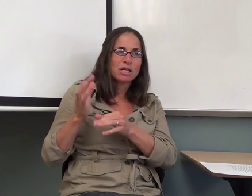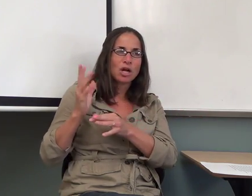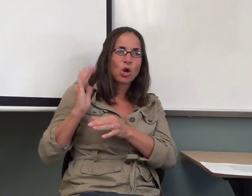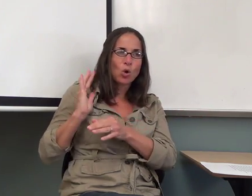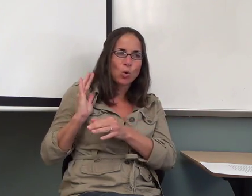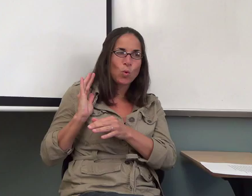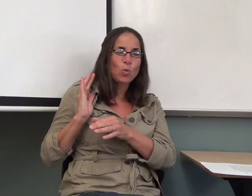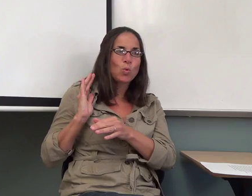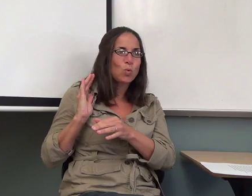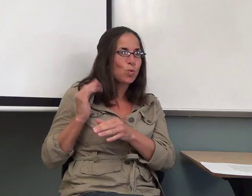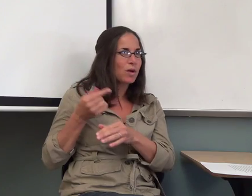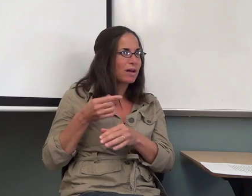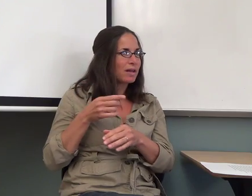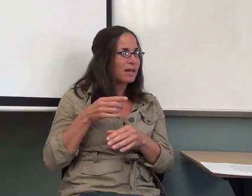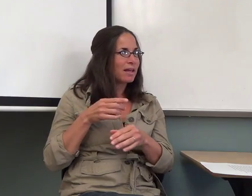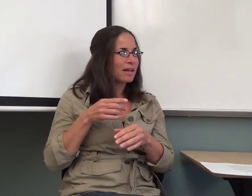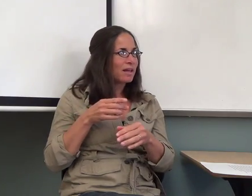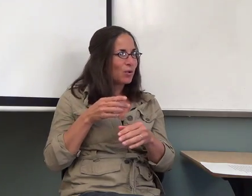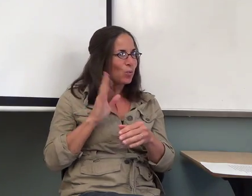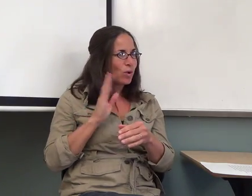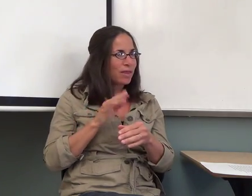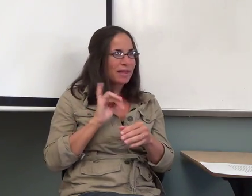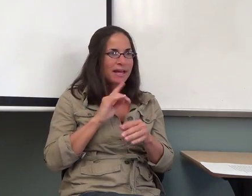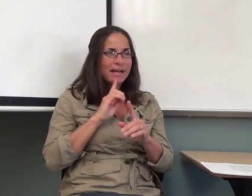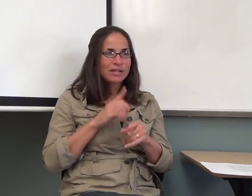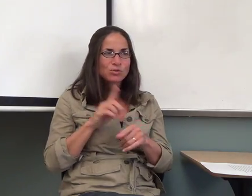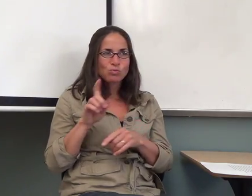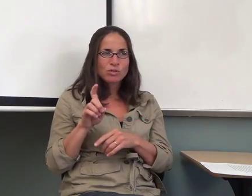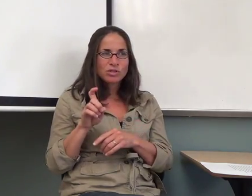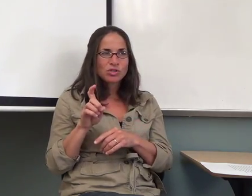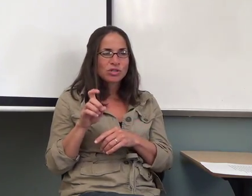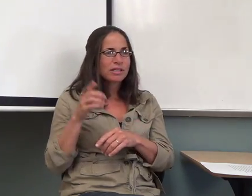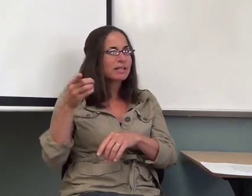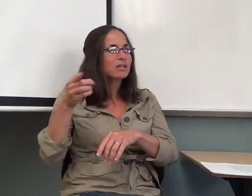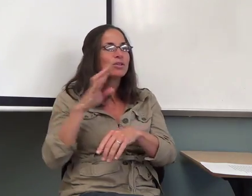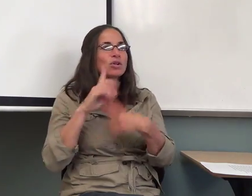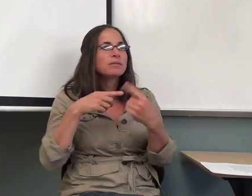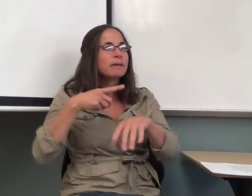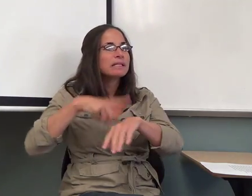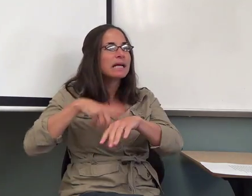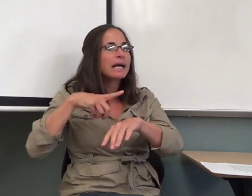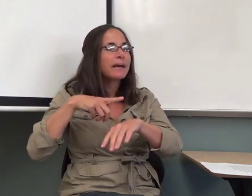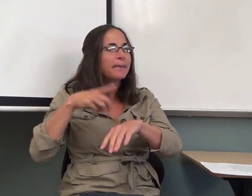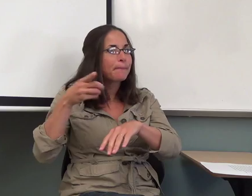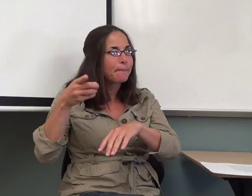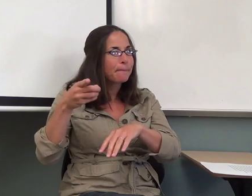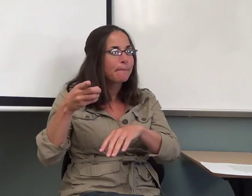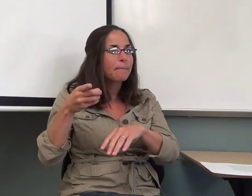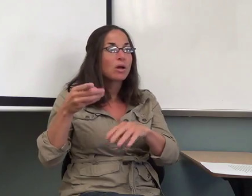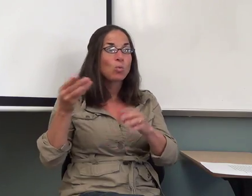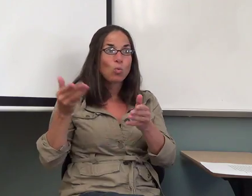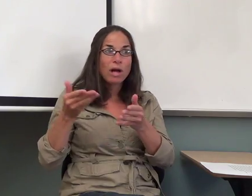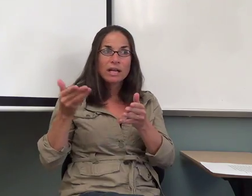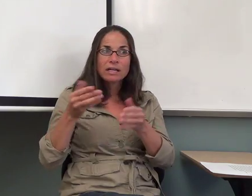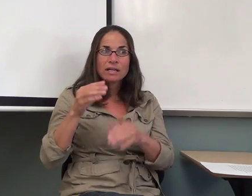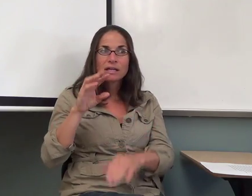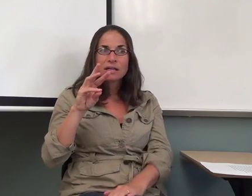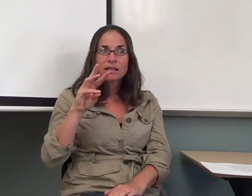What question do the words "some years ago" answer? Time. Time, which is a what question? A thing. W, what is it?